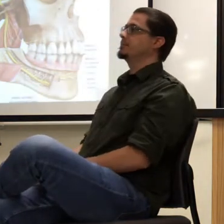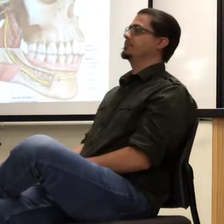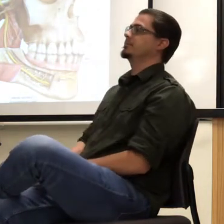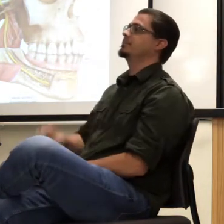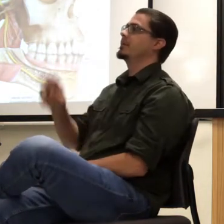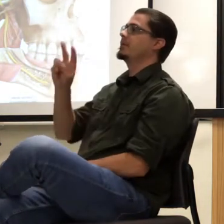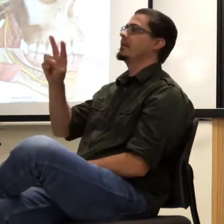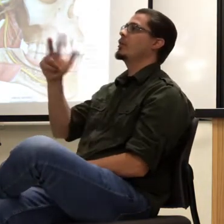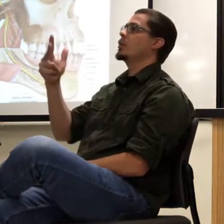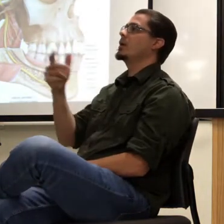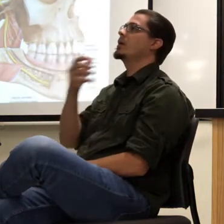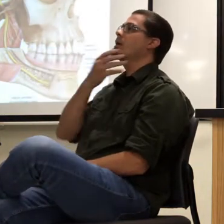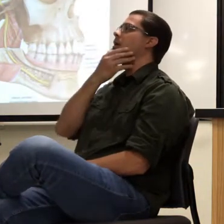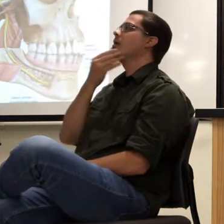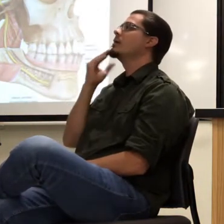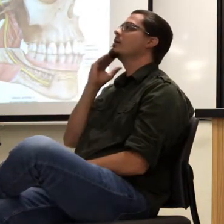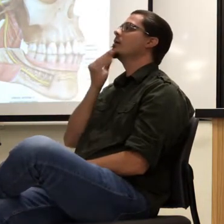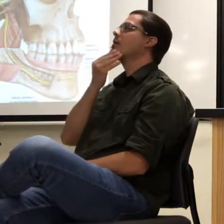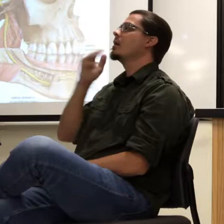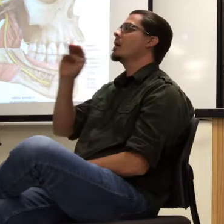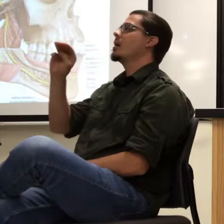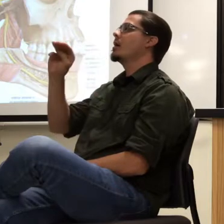V3, mandibular division.